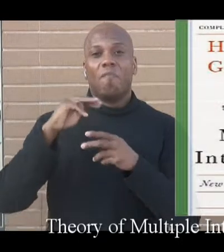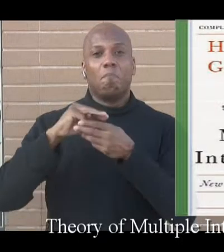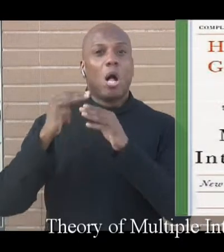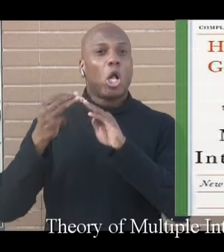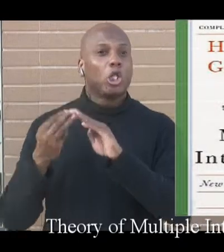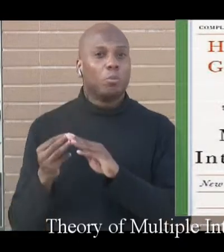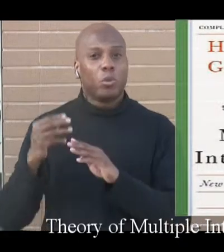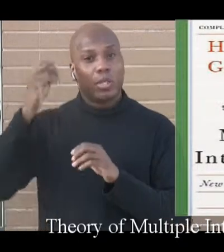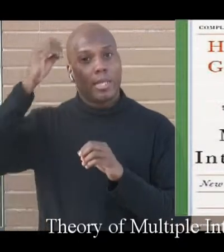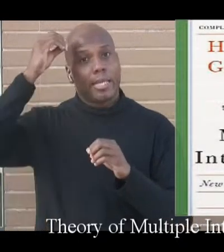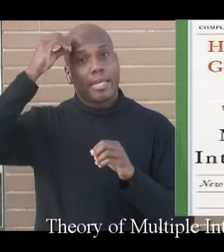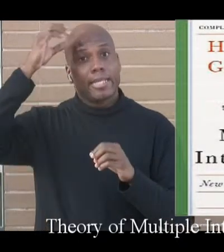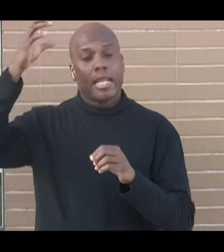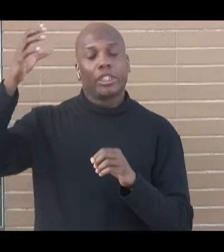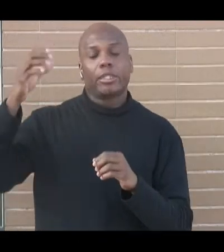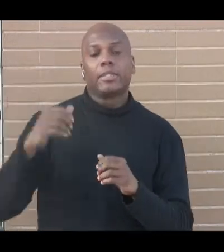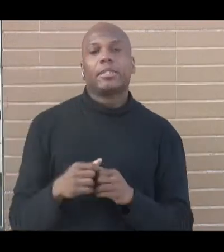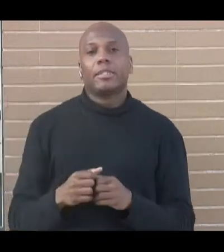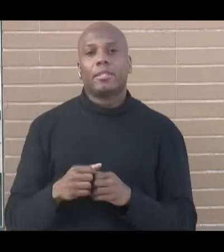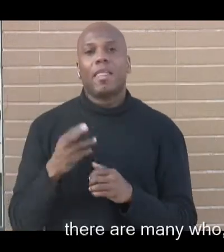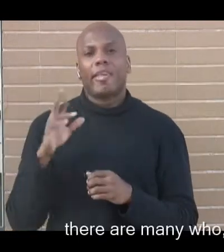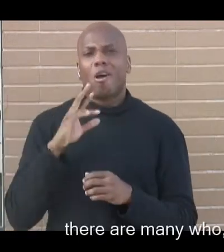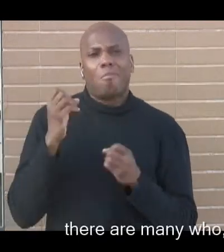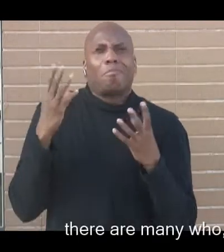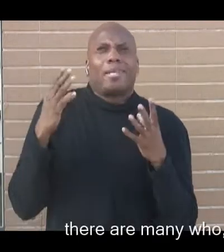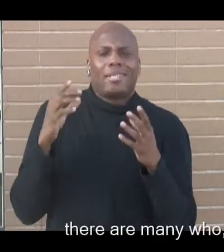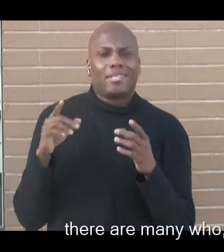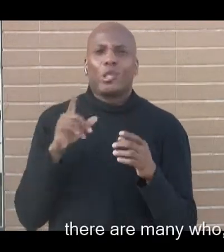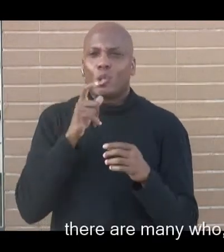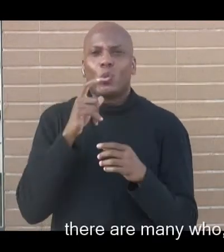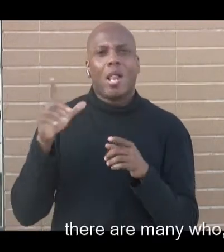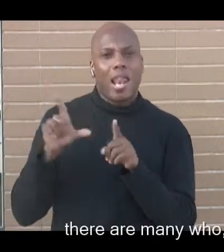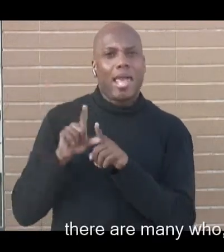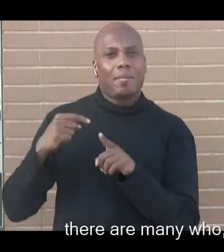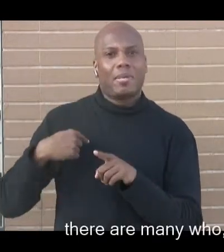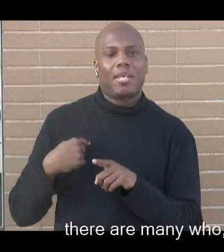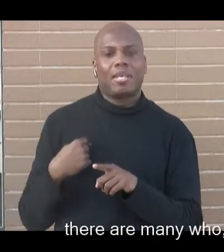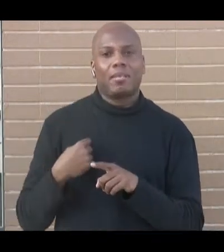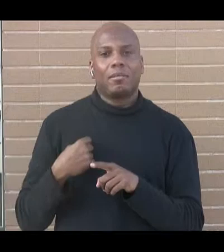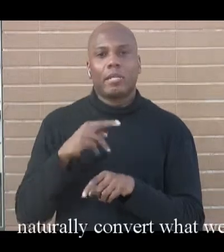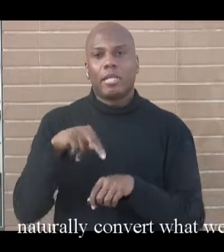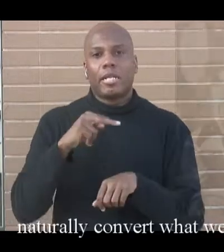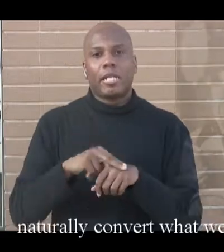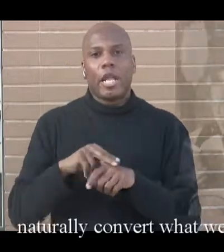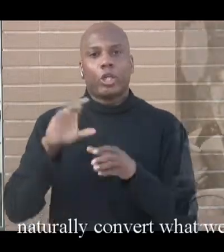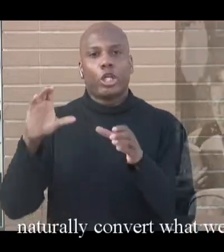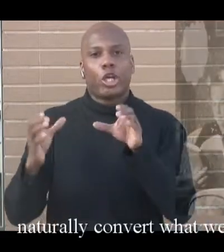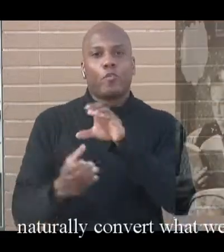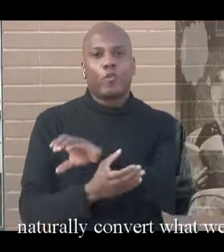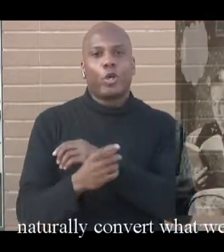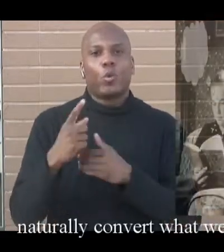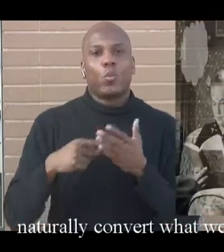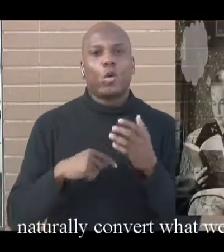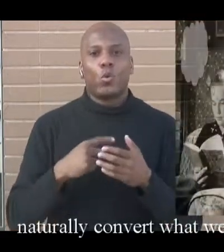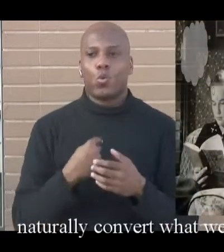theory of multiple intelligences, there are many who, like me, naturally